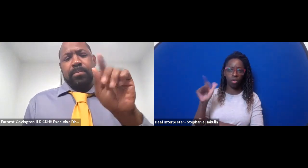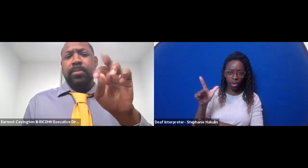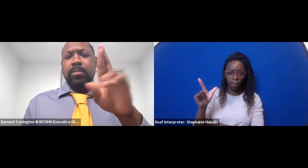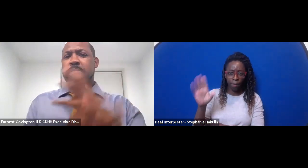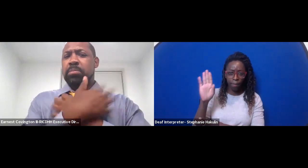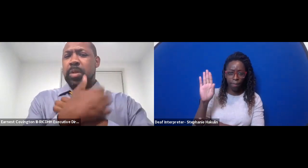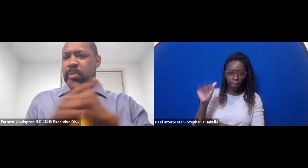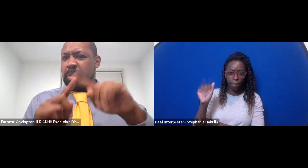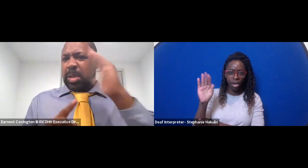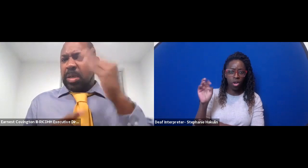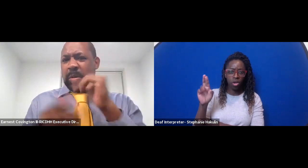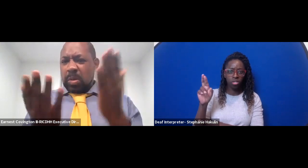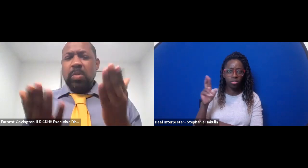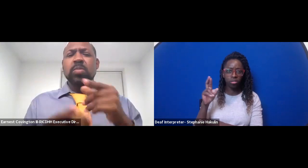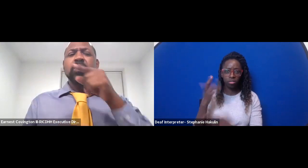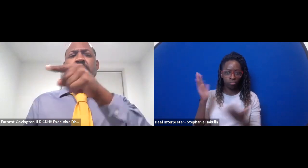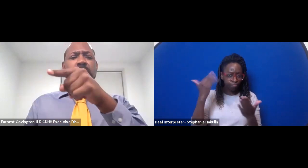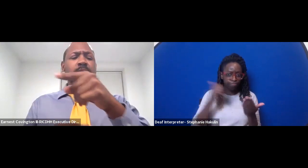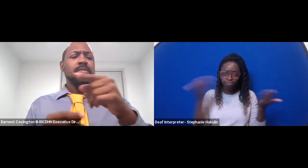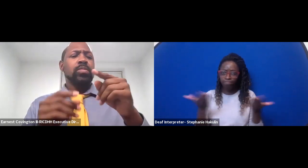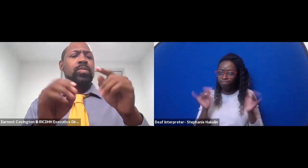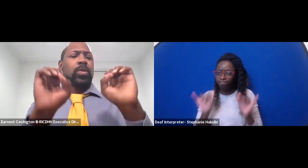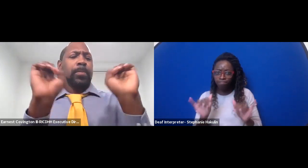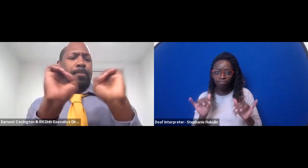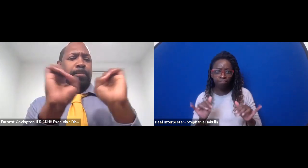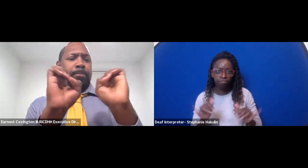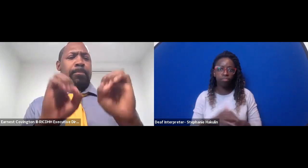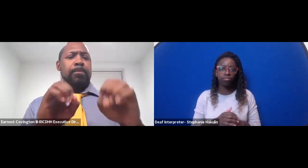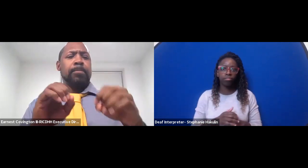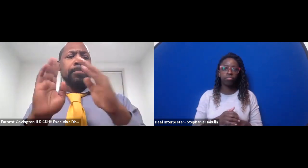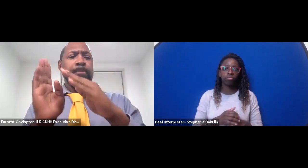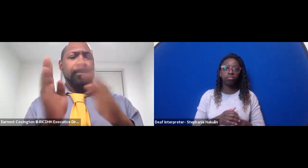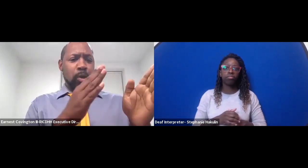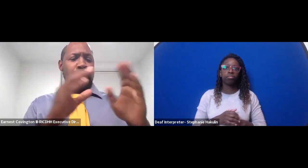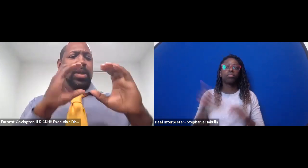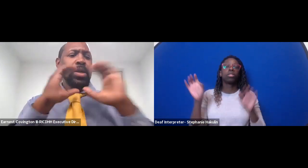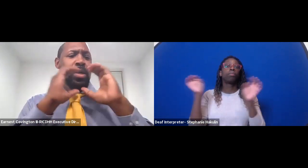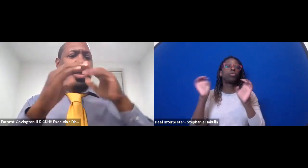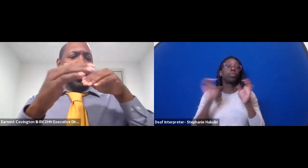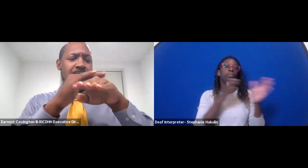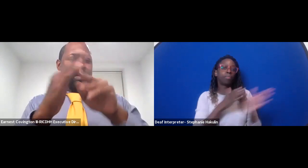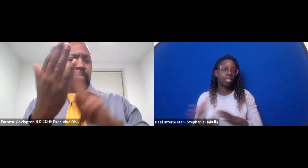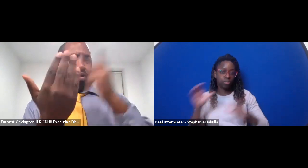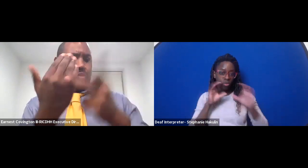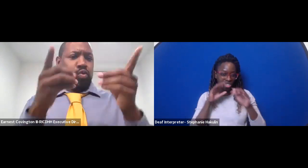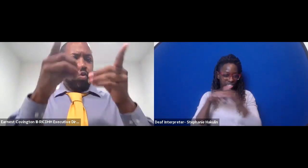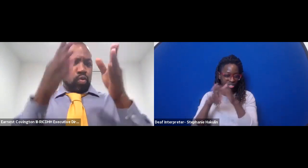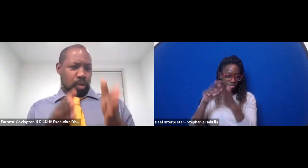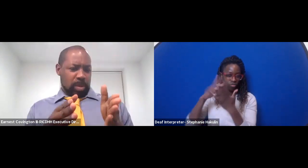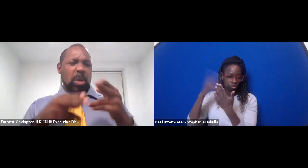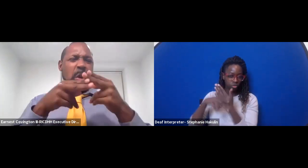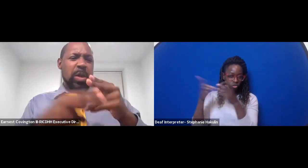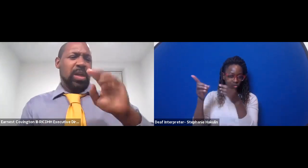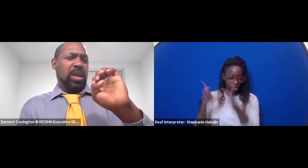I wanted to see if Michael Bear is here, but I don't see him. He's been doing the